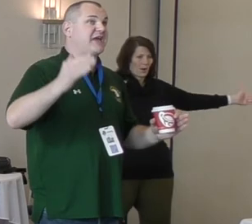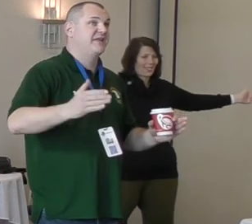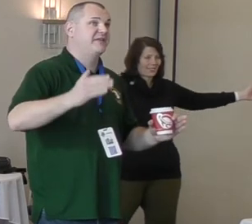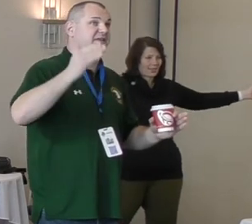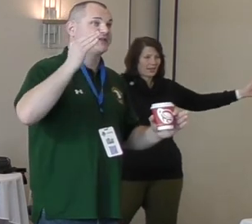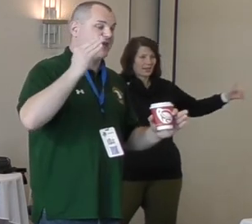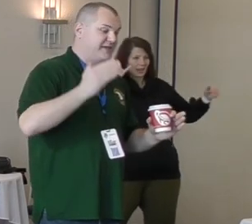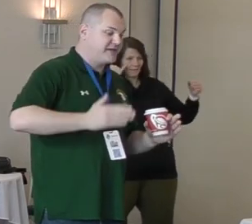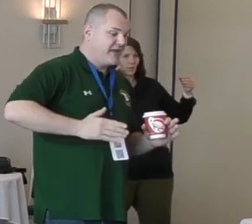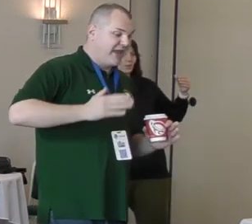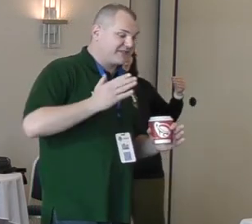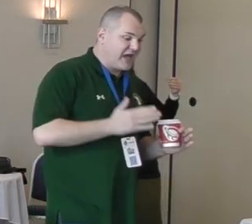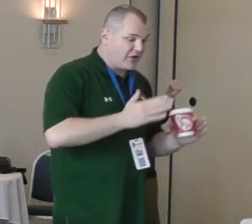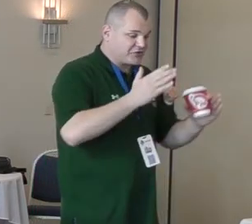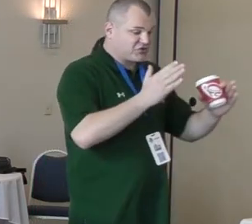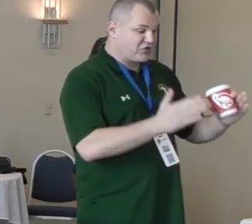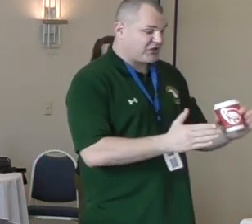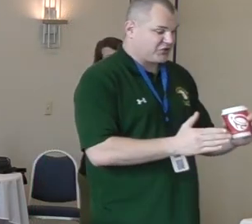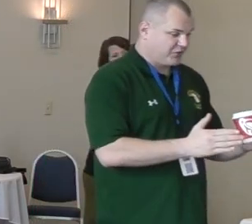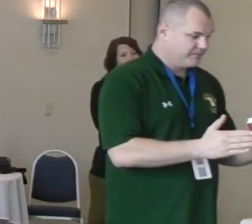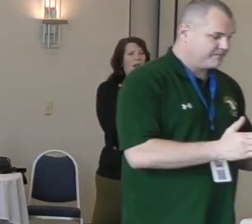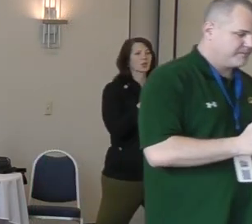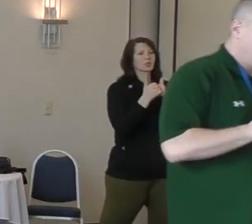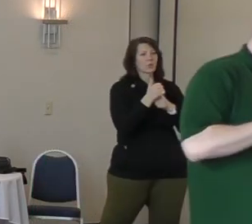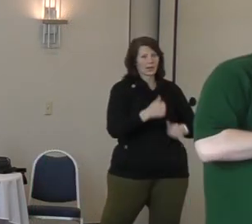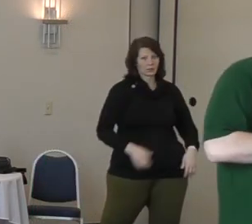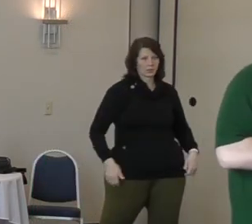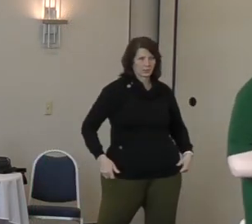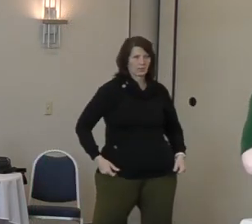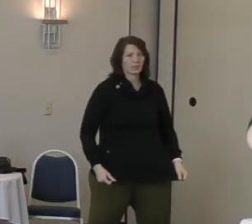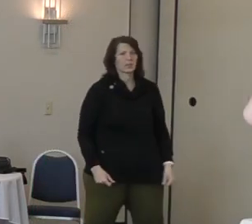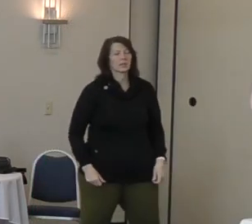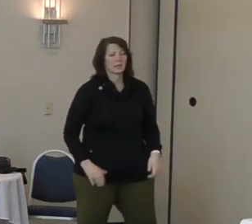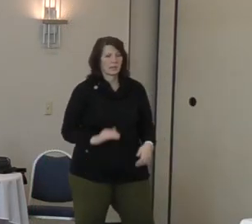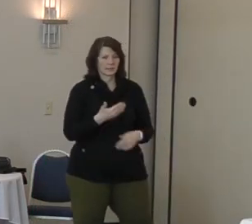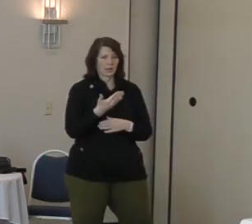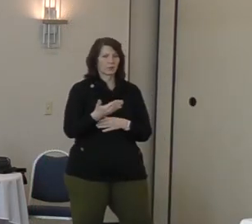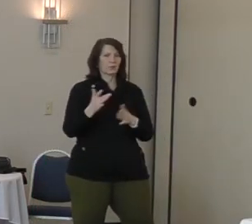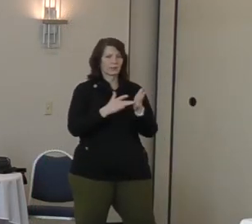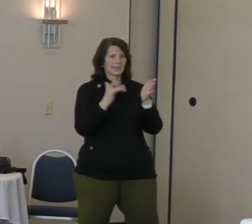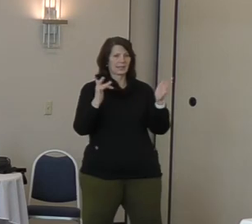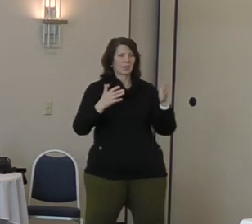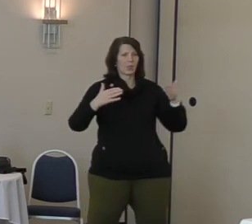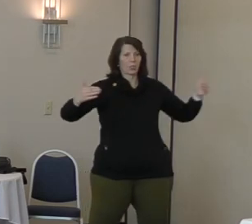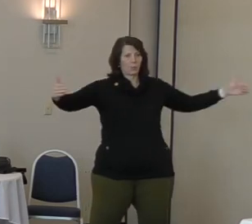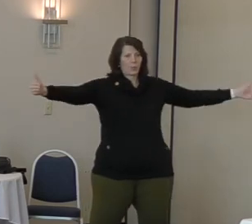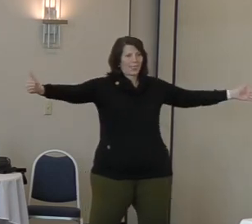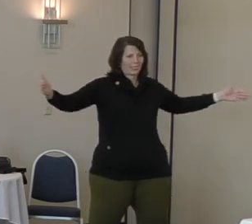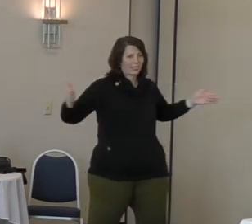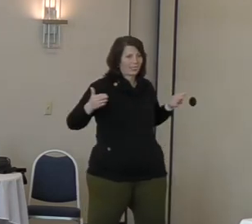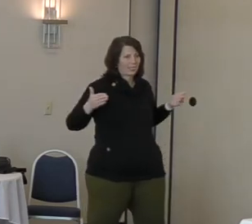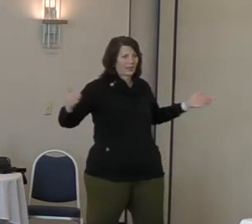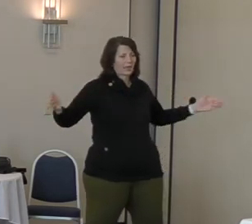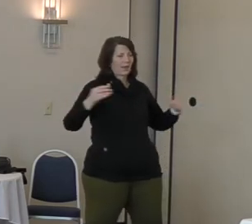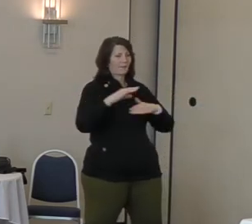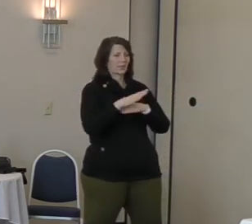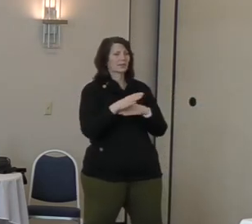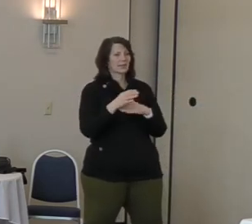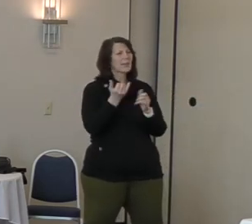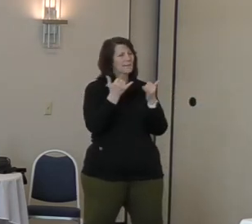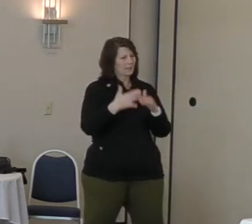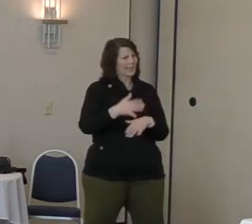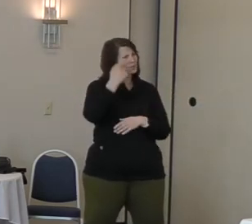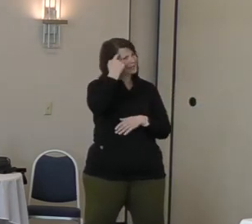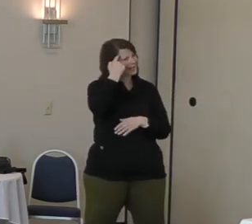if you're selling this as, it's not our structure, it's our tool to take advantage of the width of the field, then it puts it in players'